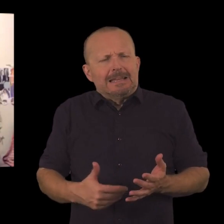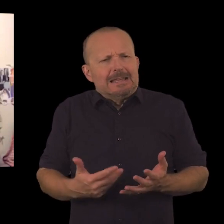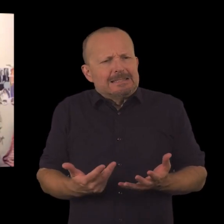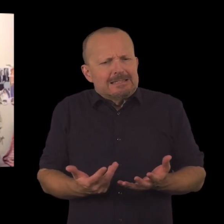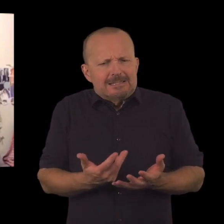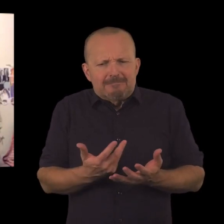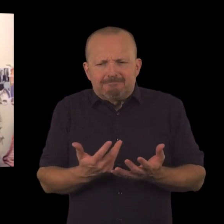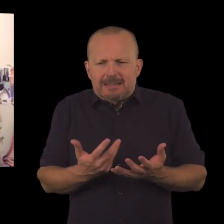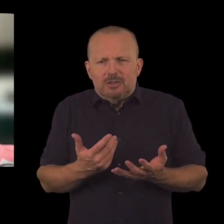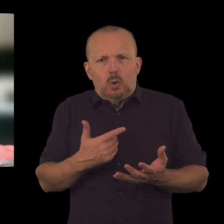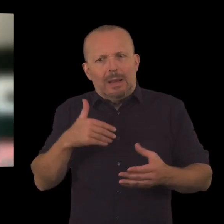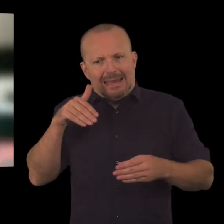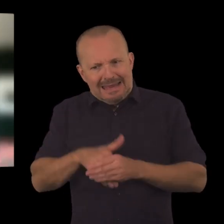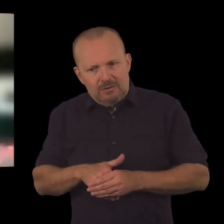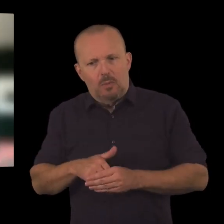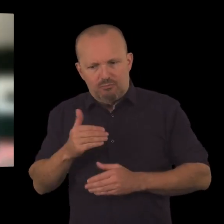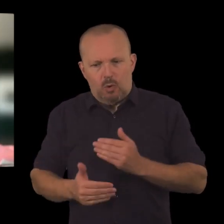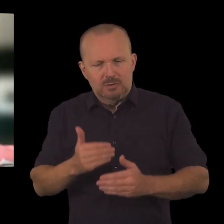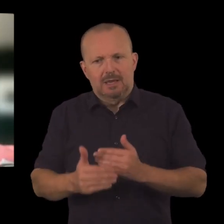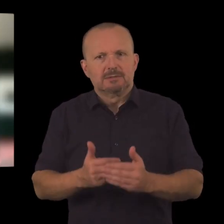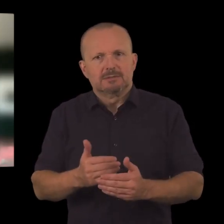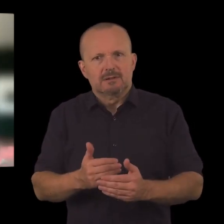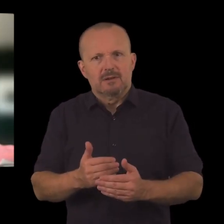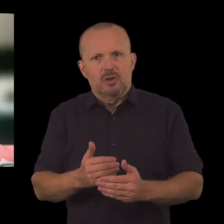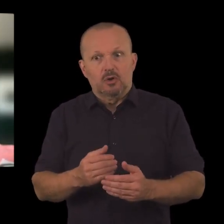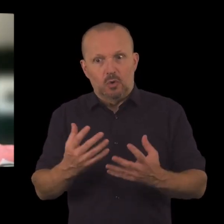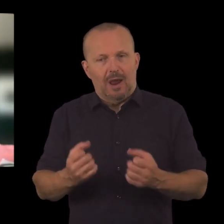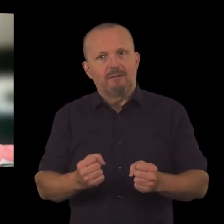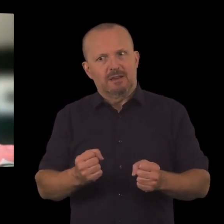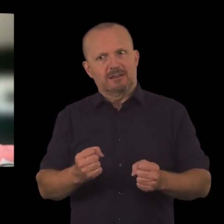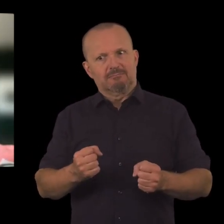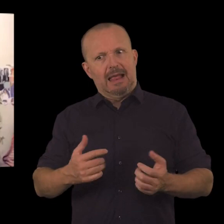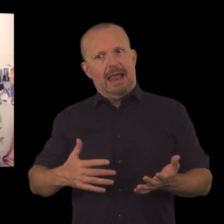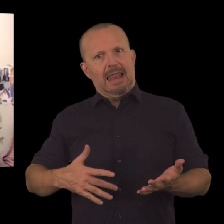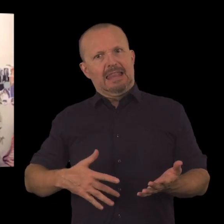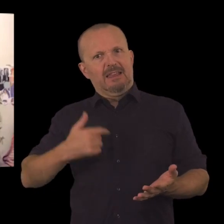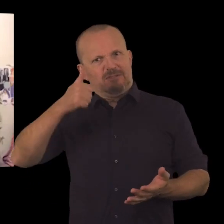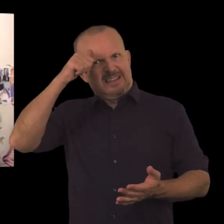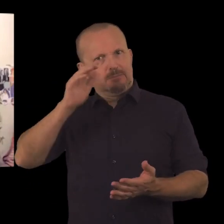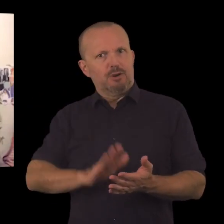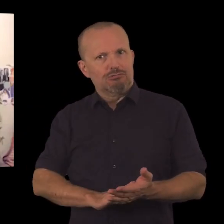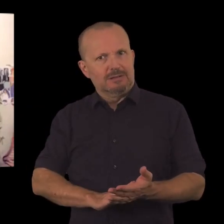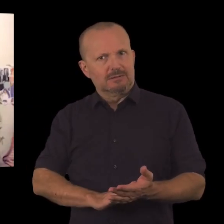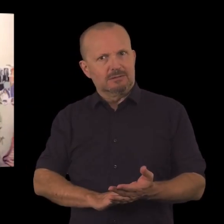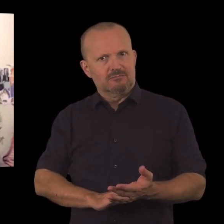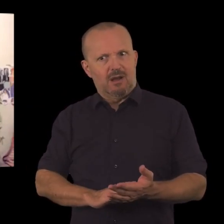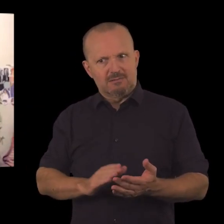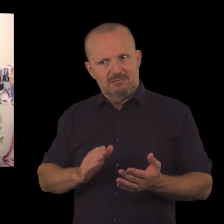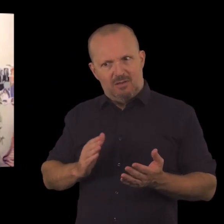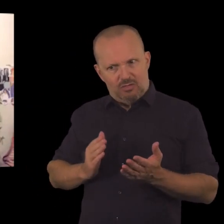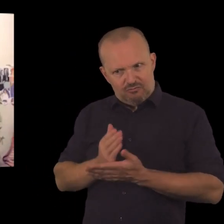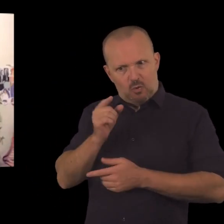in process, with you having a lived experience. And when you're having the lived experience of being